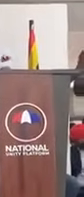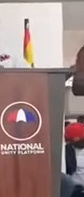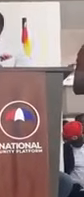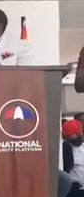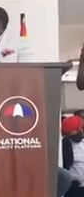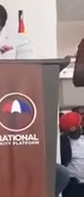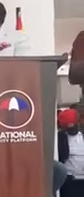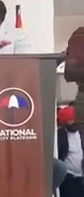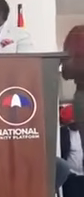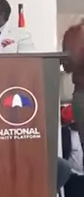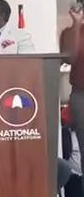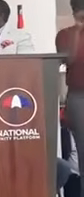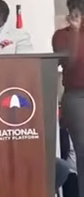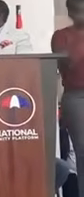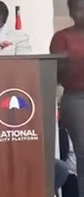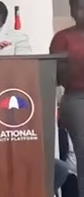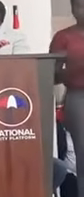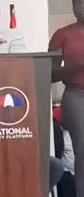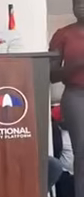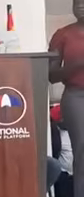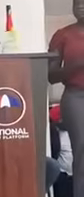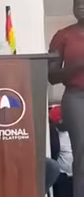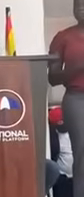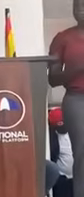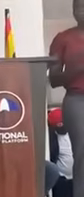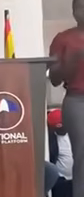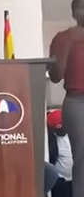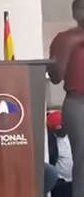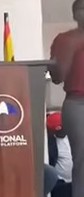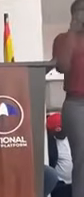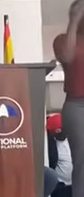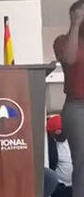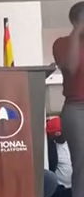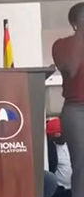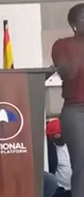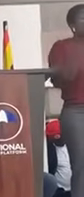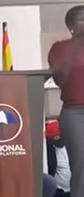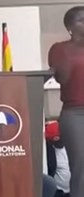And a part of it from sections of the Aero Brigade.